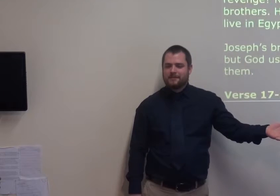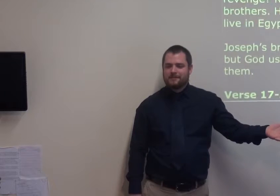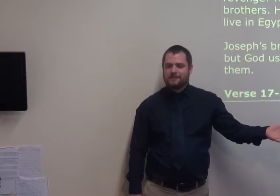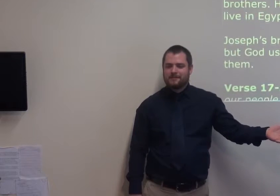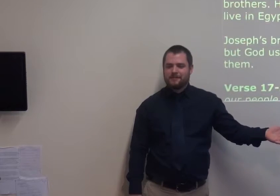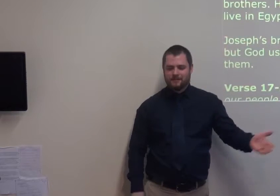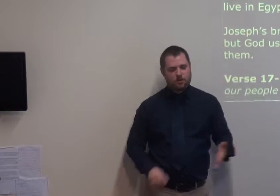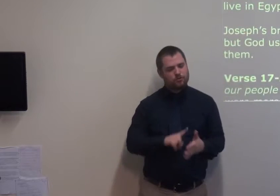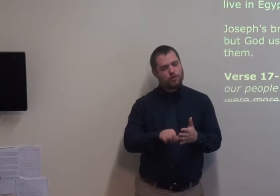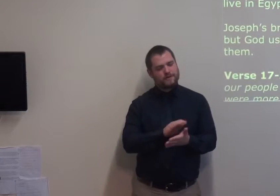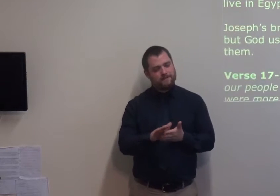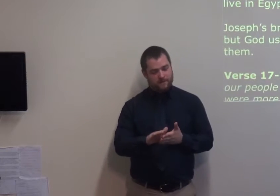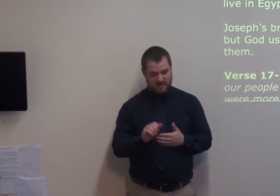Joseph's brothers rejected him,